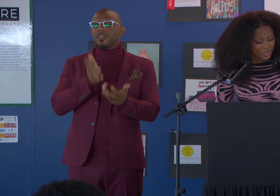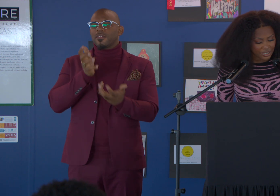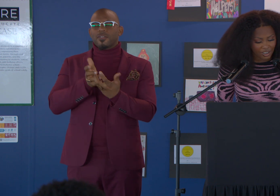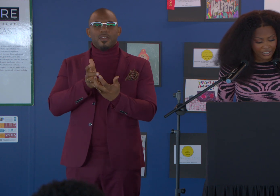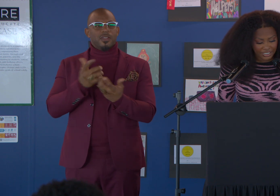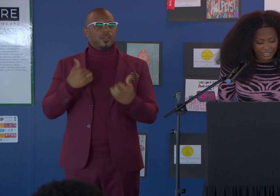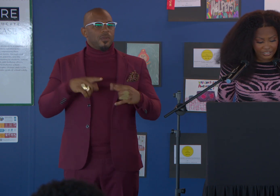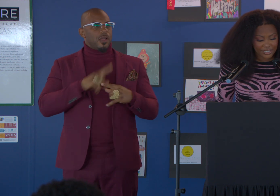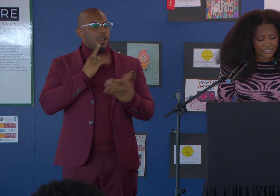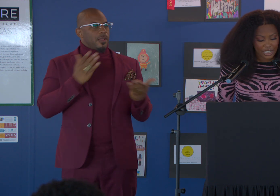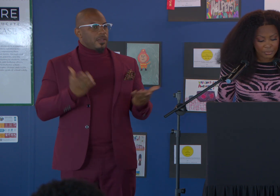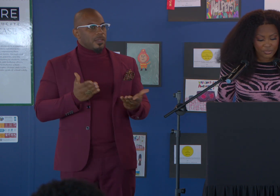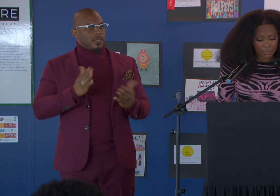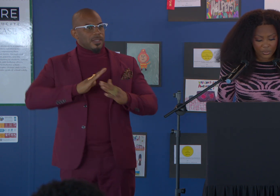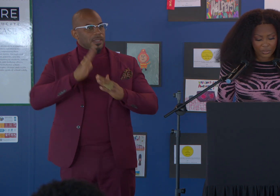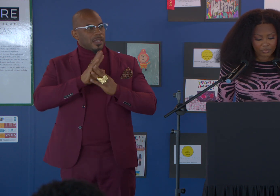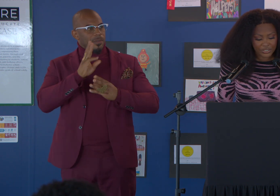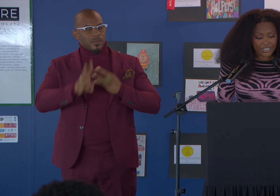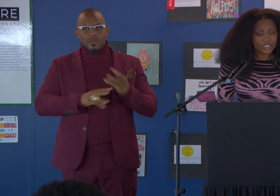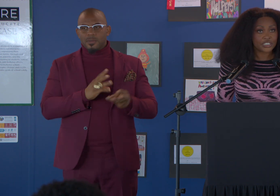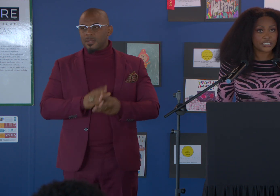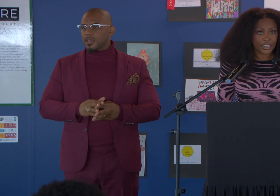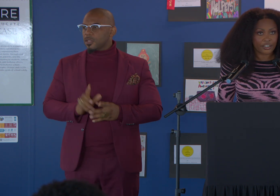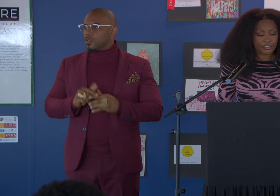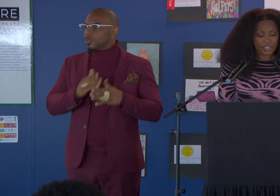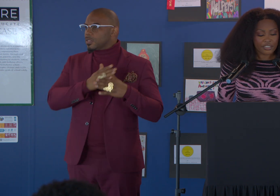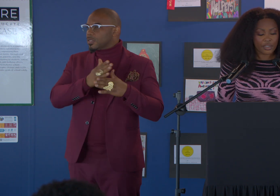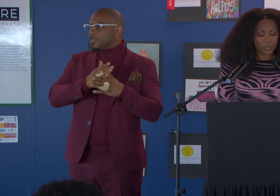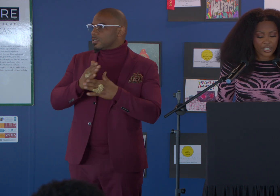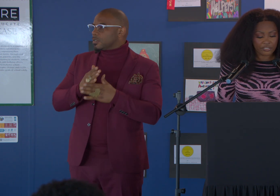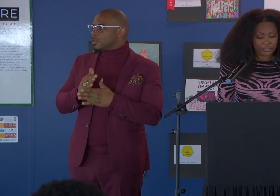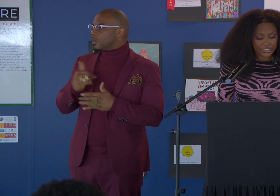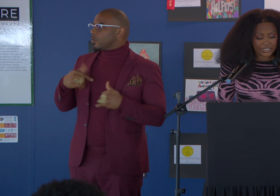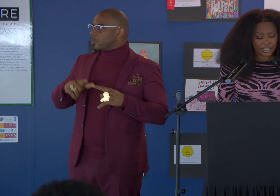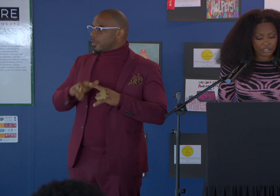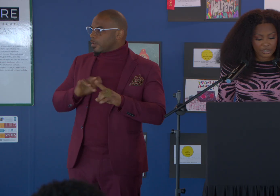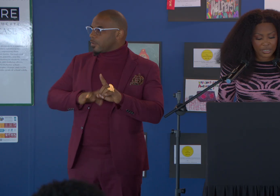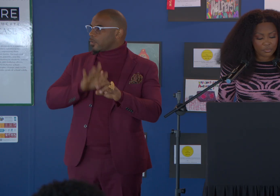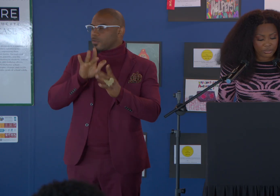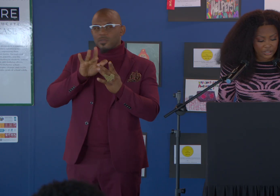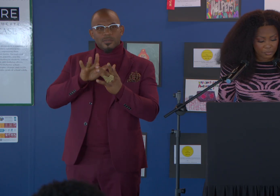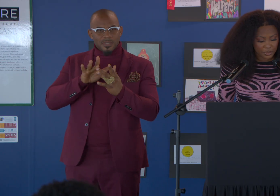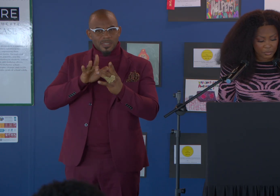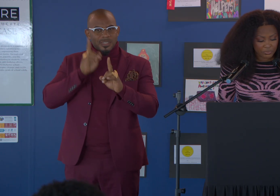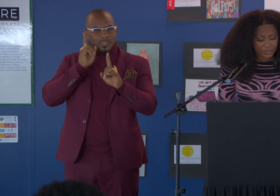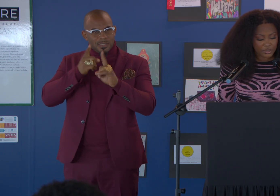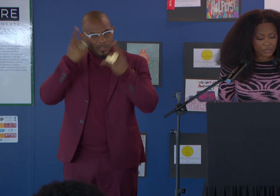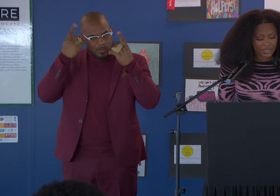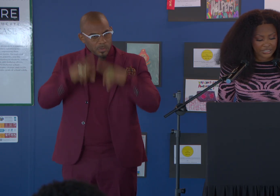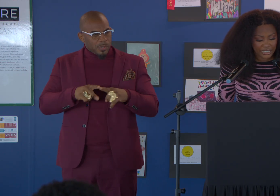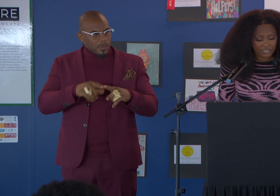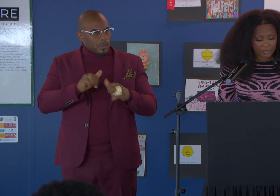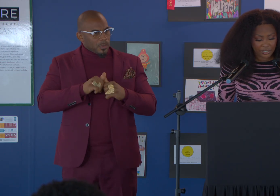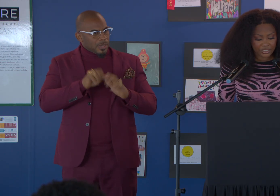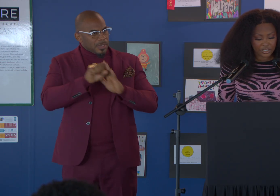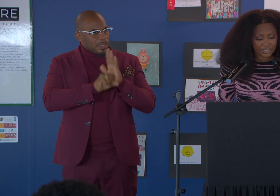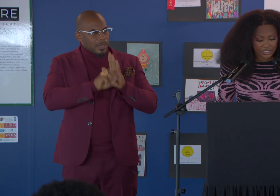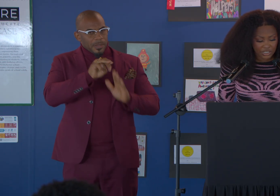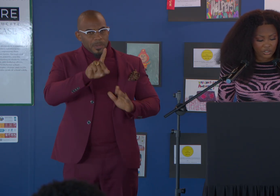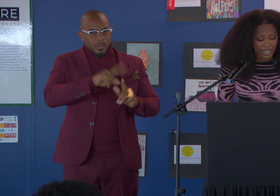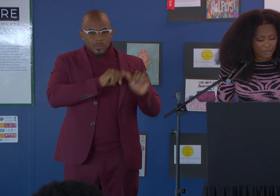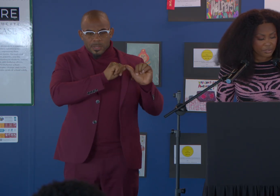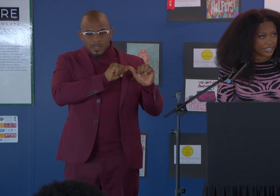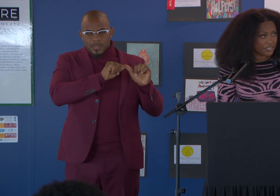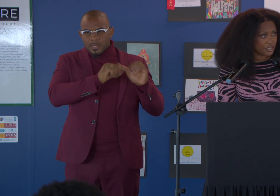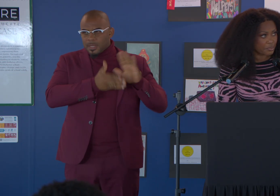that we are here at the top of the world to share that we have reached an agreement in principle with the state of Maryland to